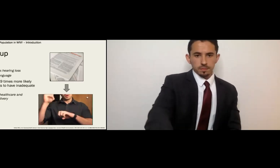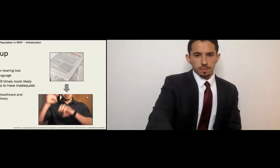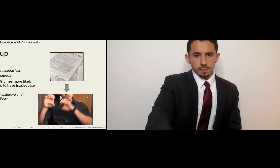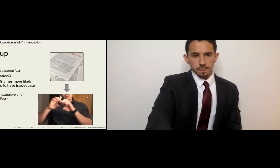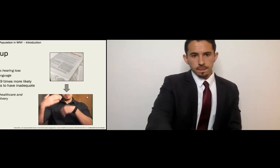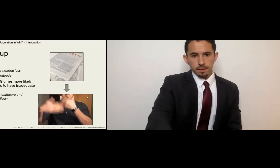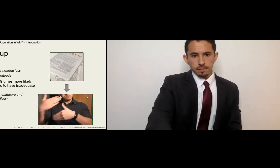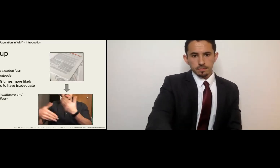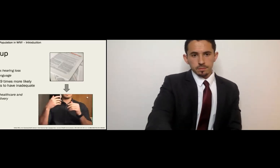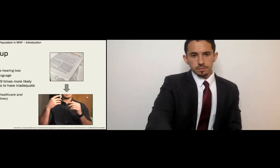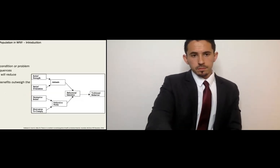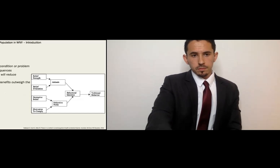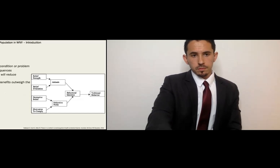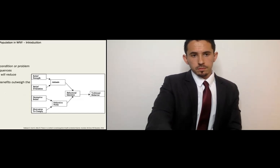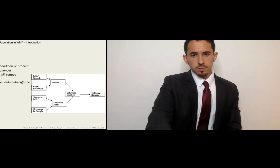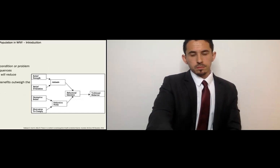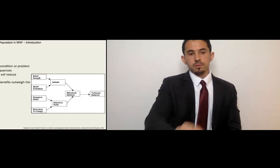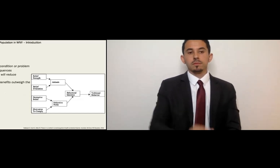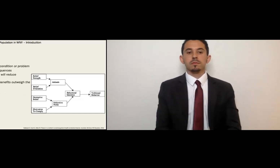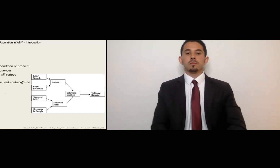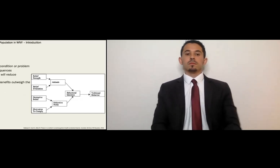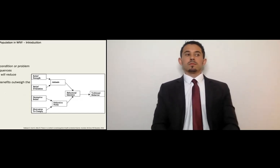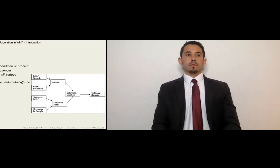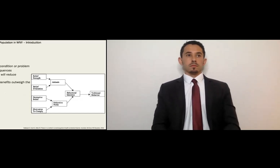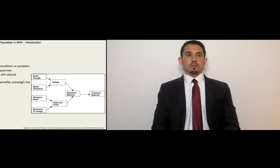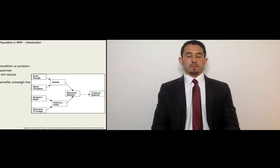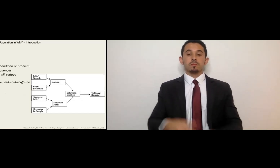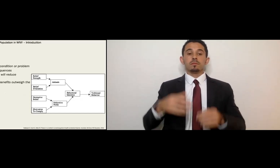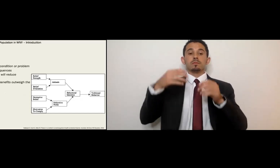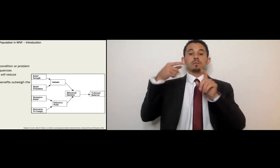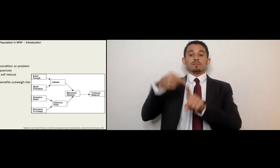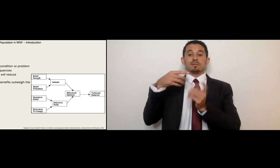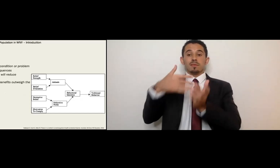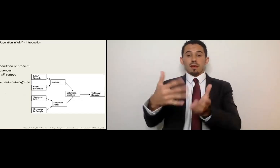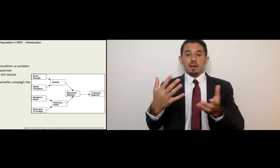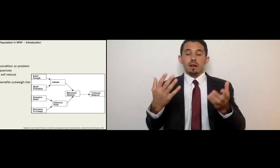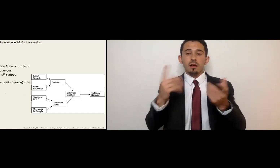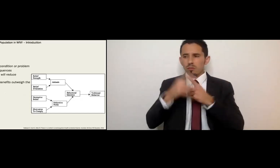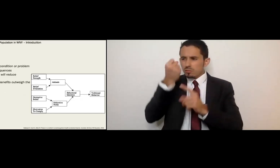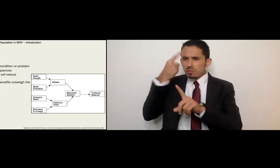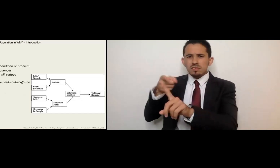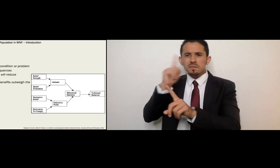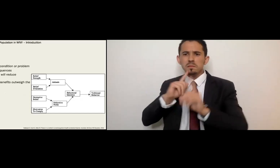them and is not accessible. So we just see this as a huge barrier for the deaf community being able to get access to this information.